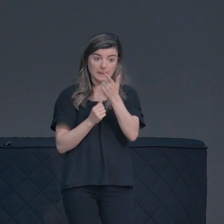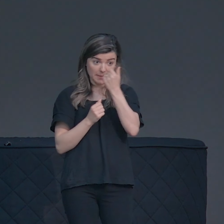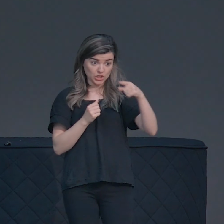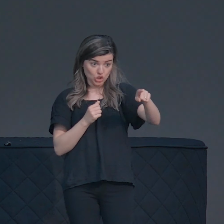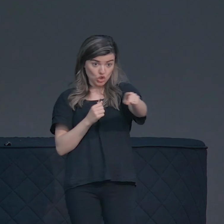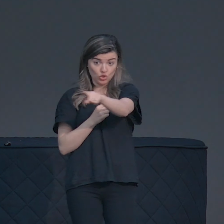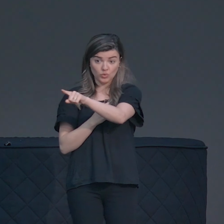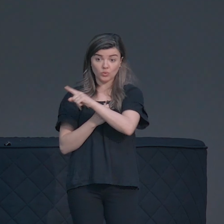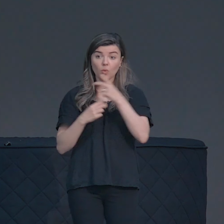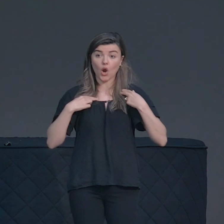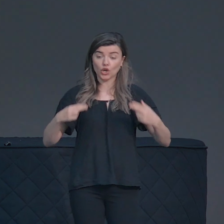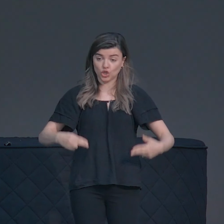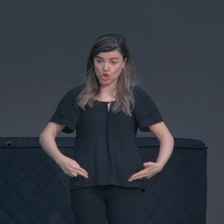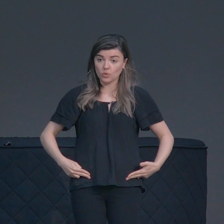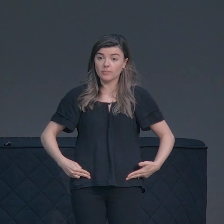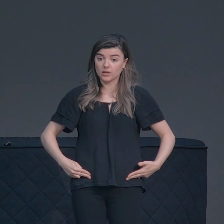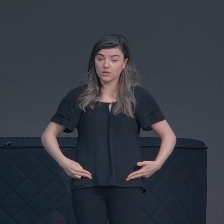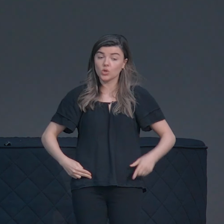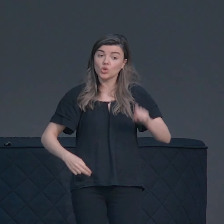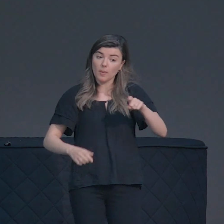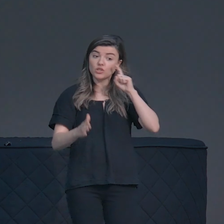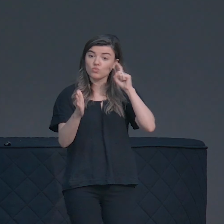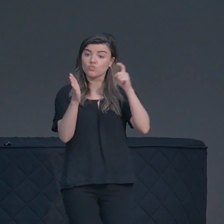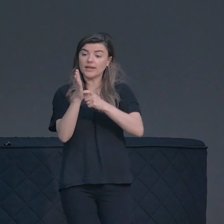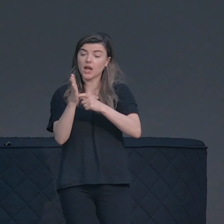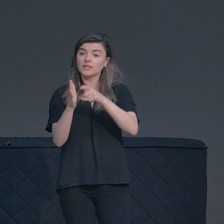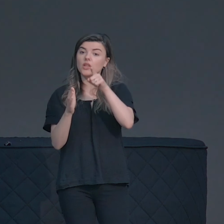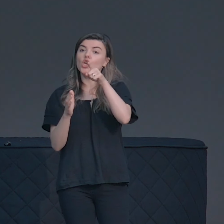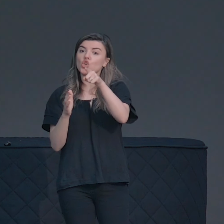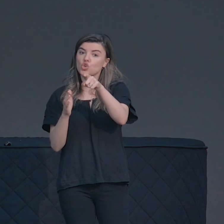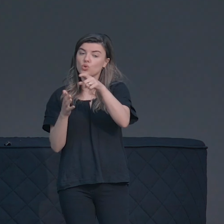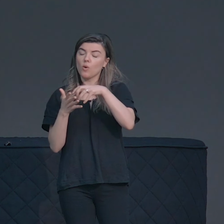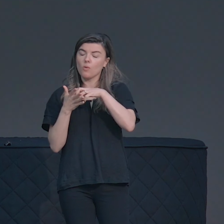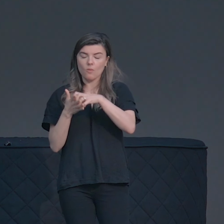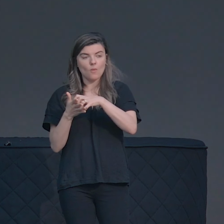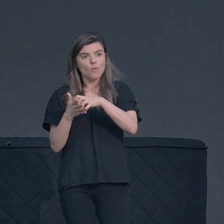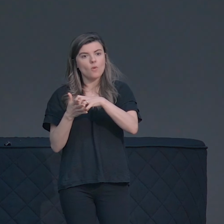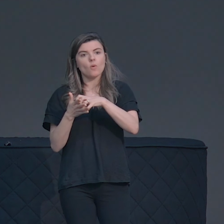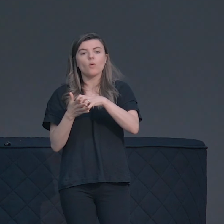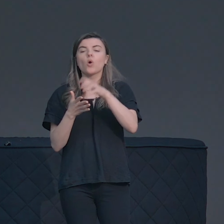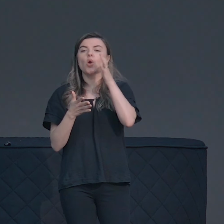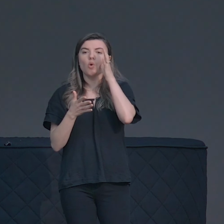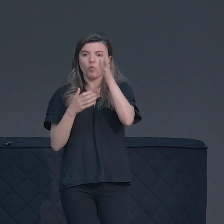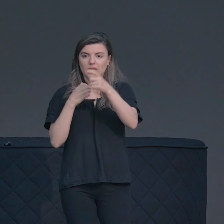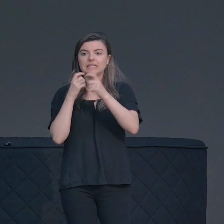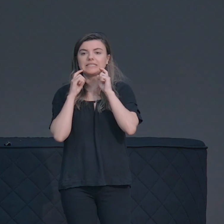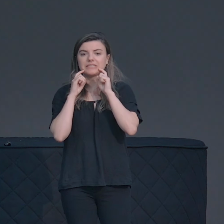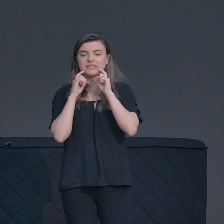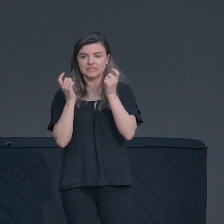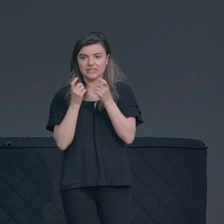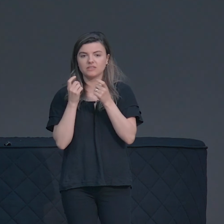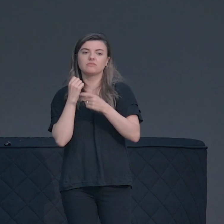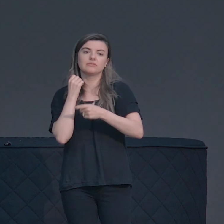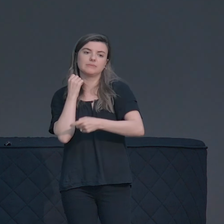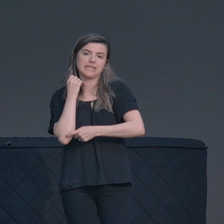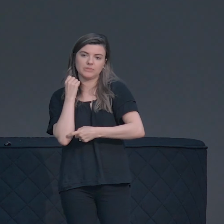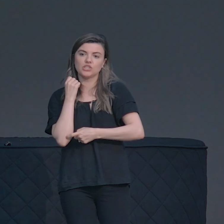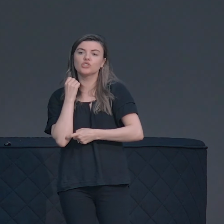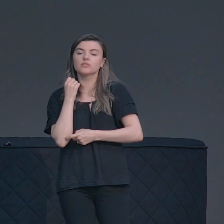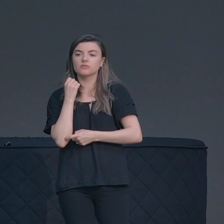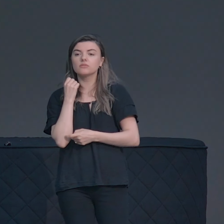human, you must acknowledge that you are susceptible to temptation and sin. And